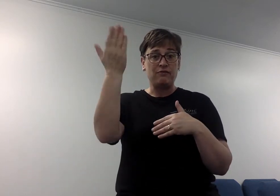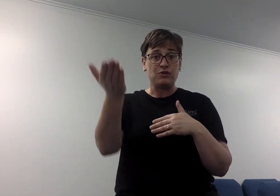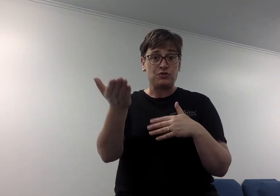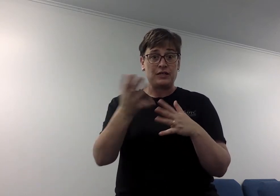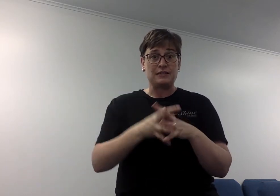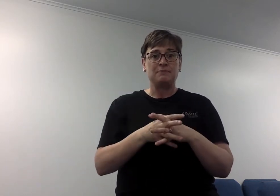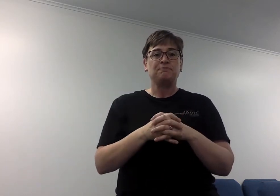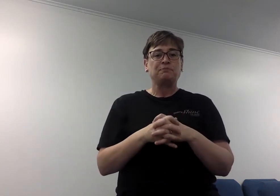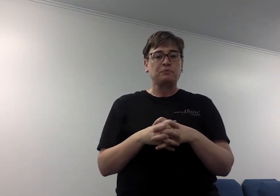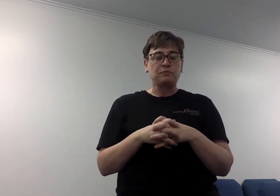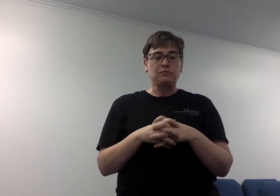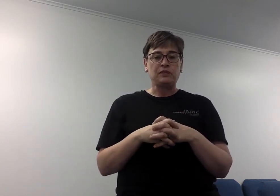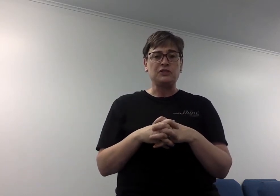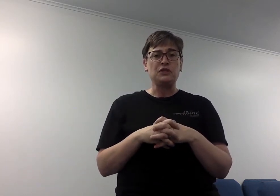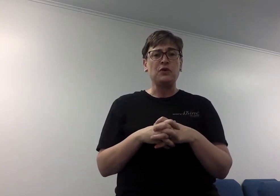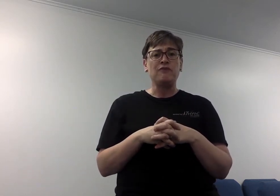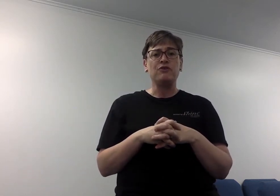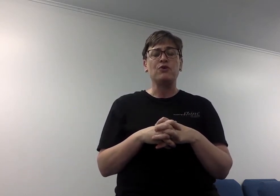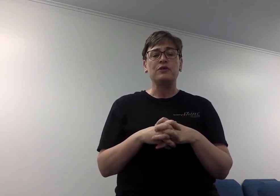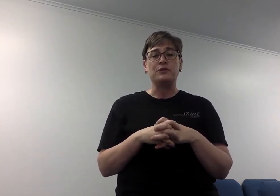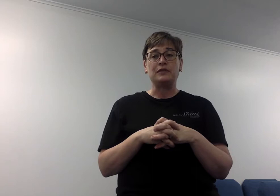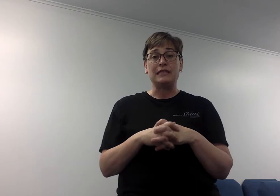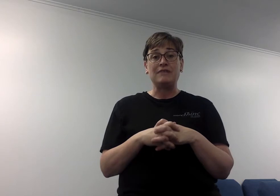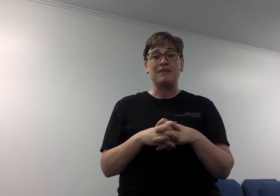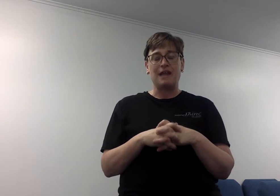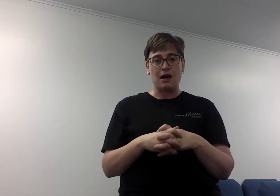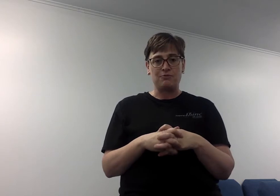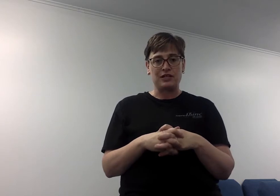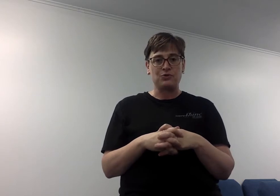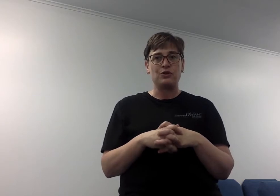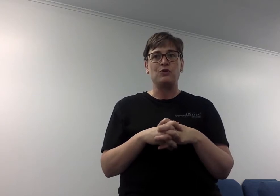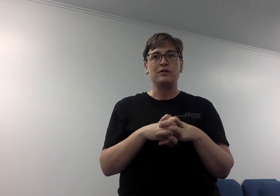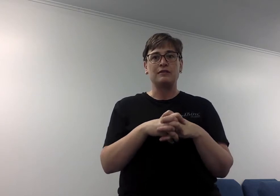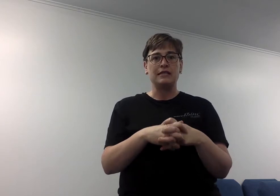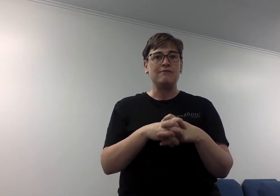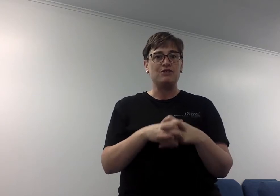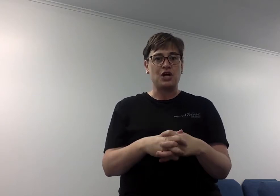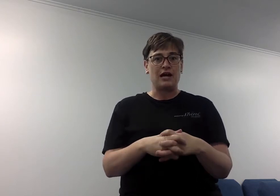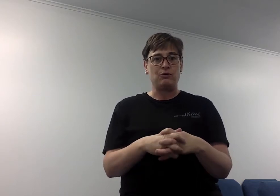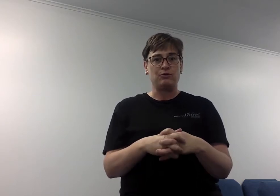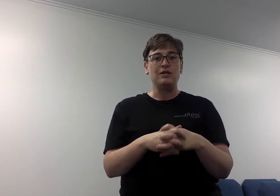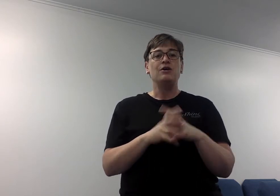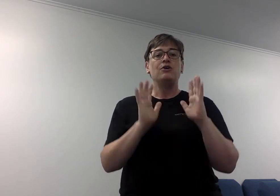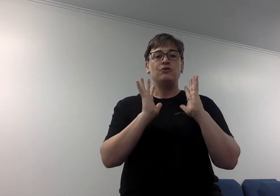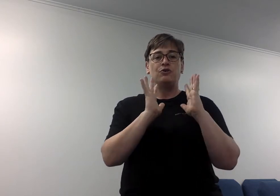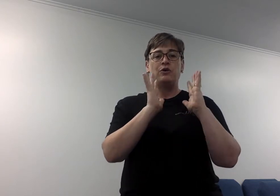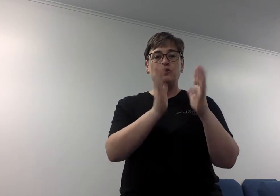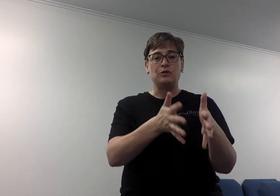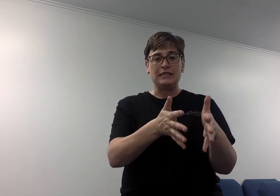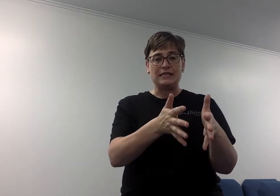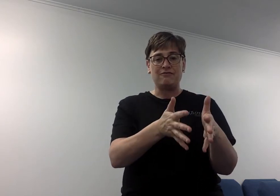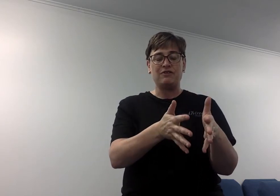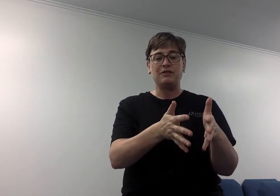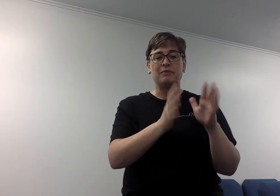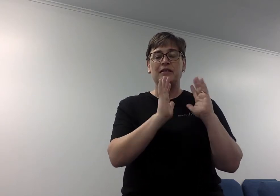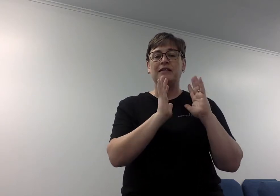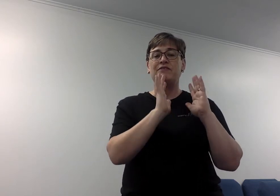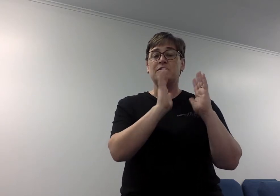future tense. So if you're going to leave an object, or you're going to leave a child, you're going to leave. I'm going to leave this